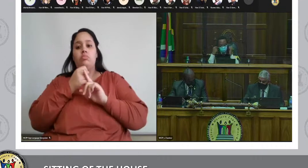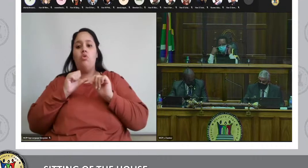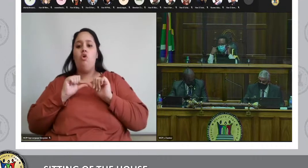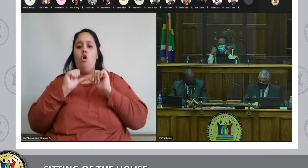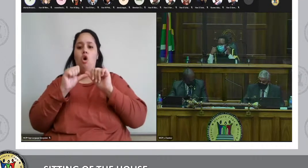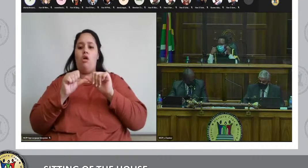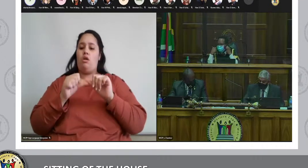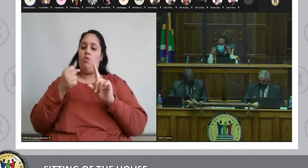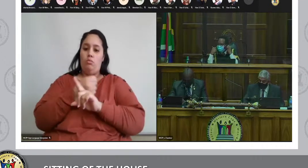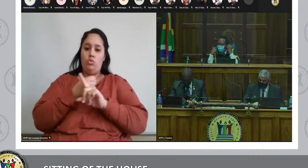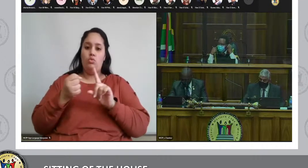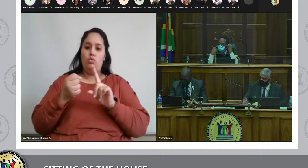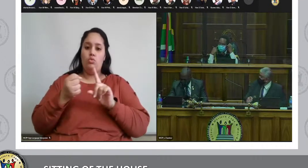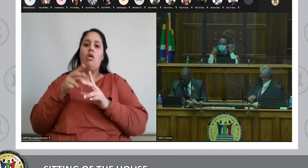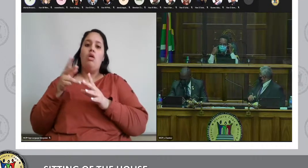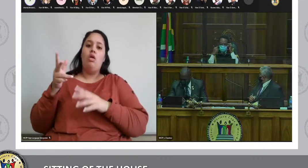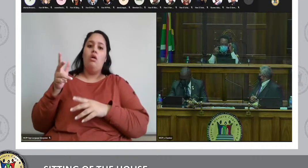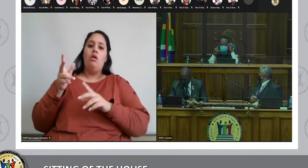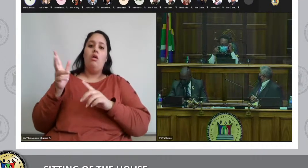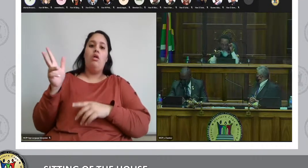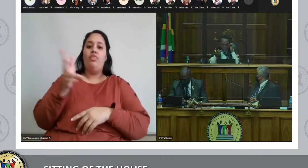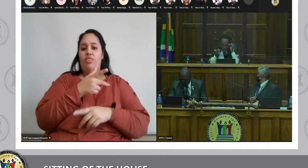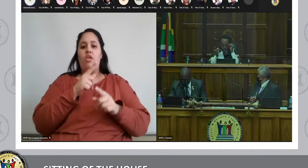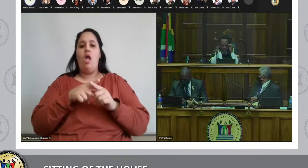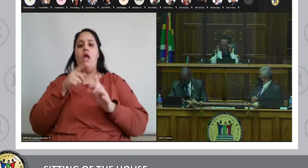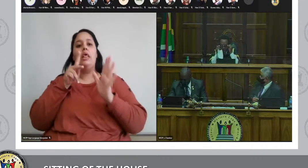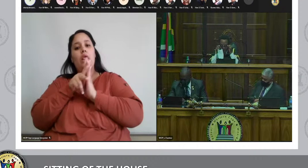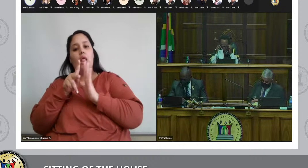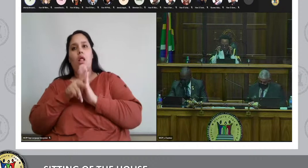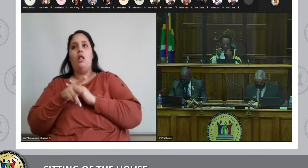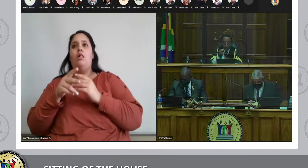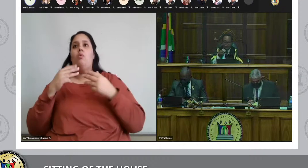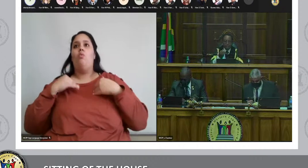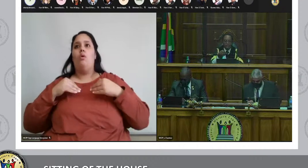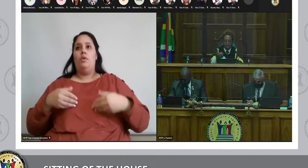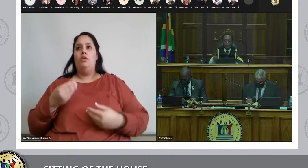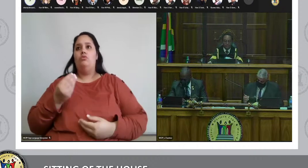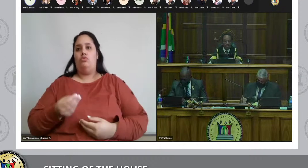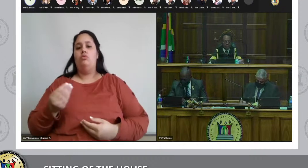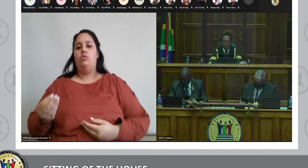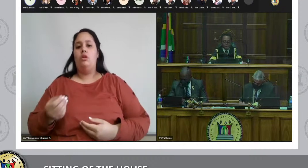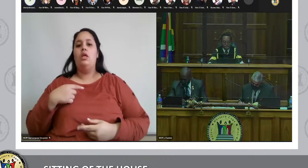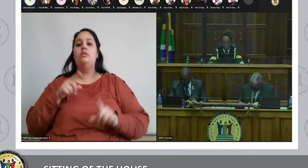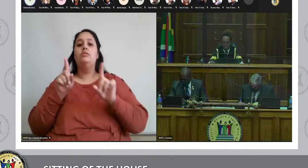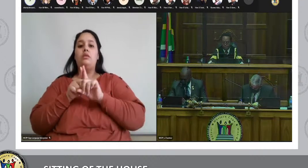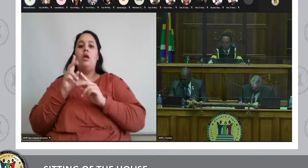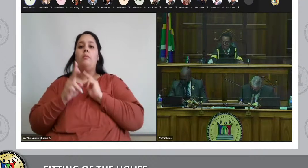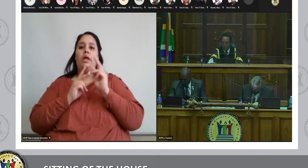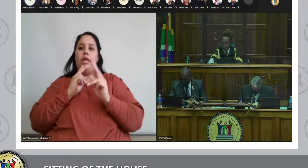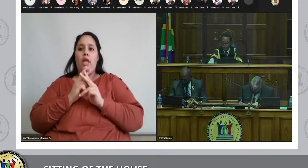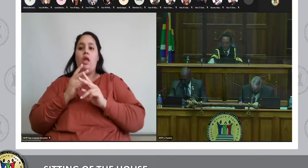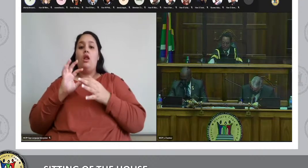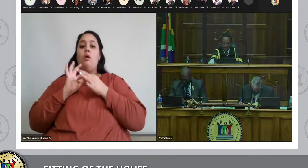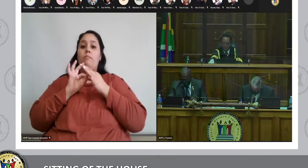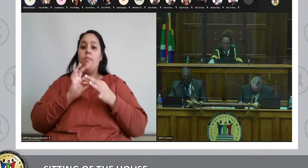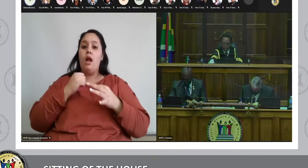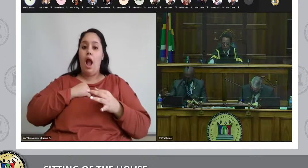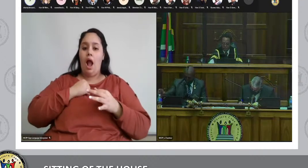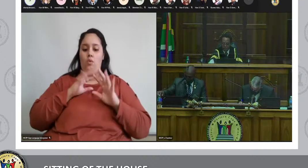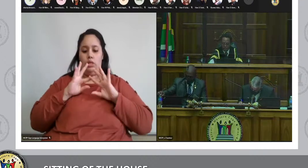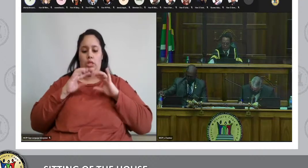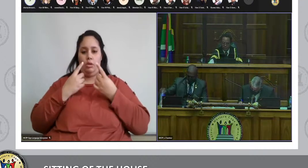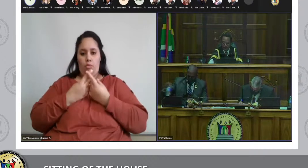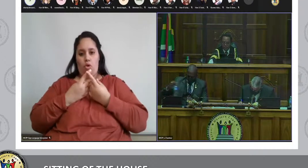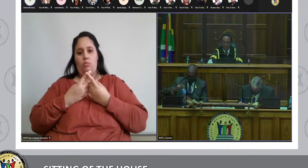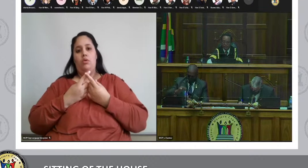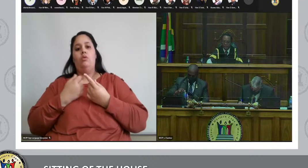abuse, neglect, and murder of women and children, but also to reiterate our commitment as a department